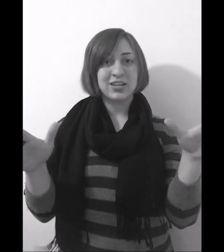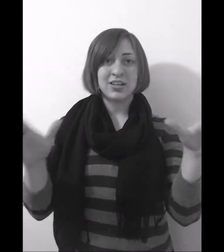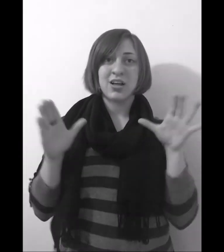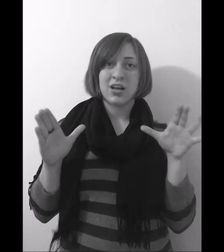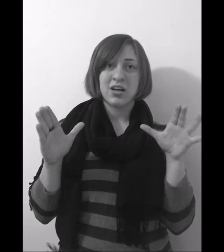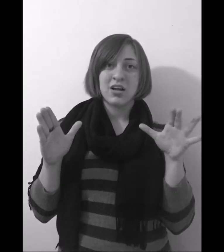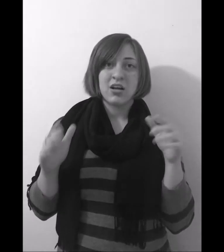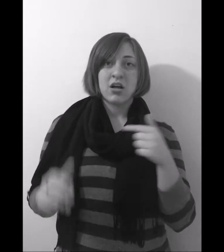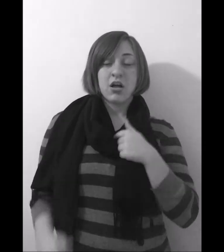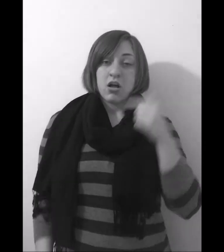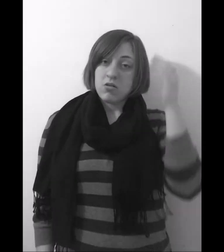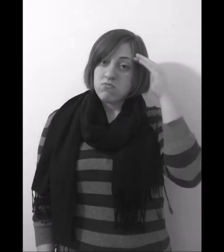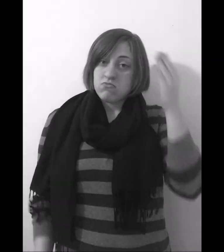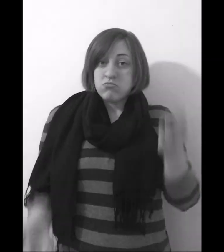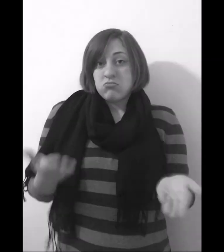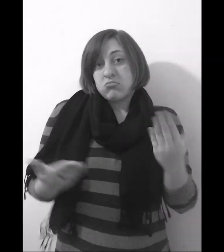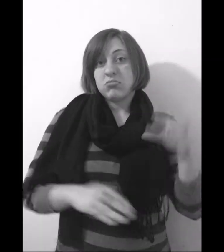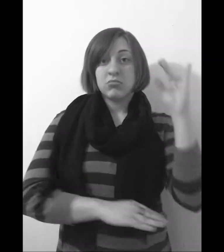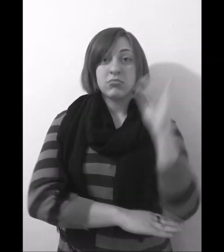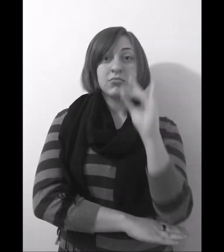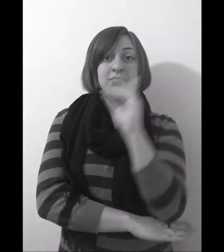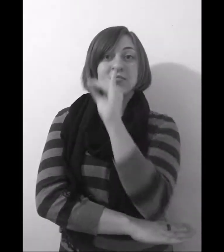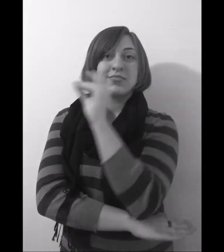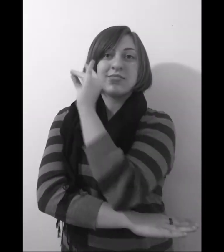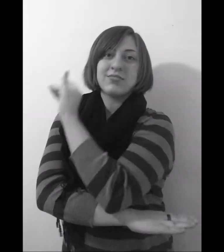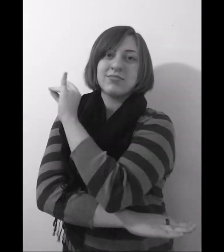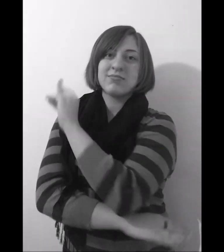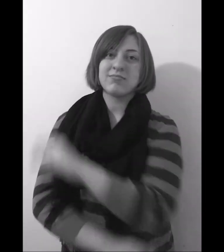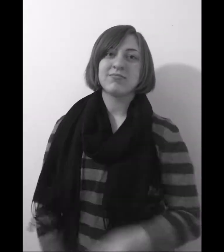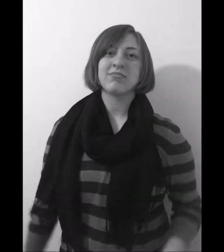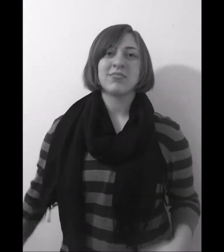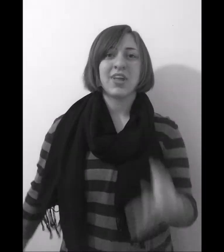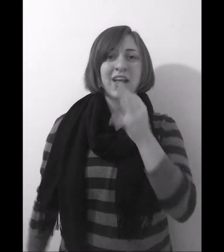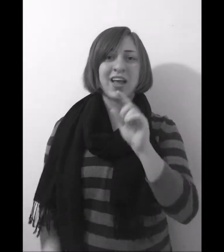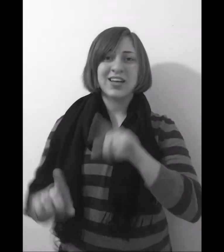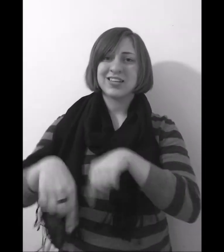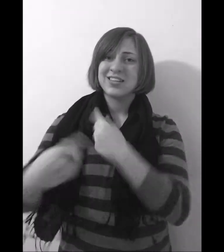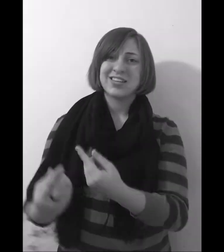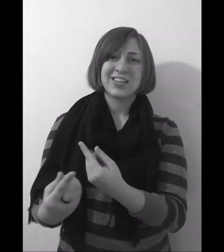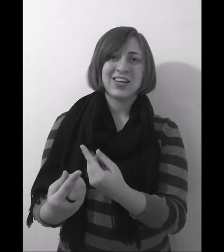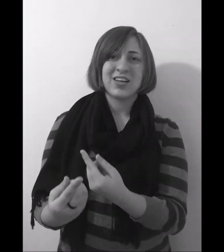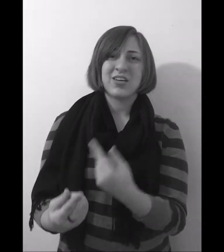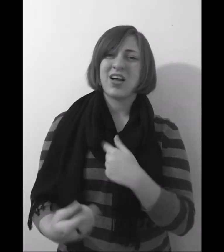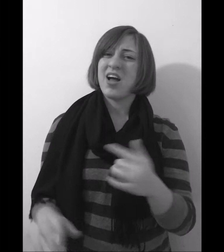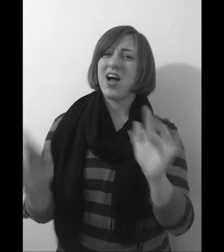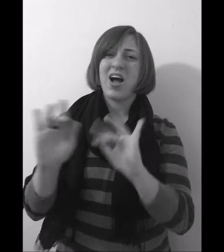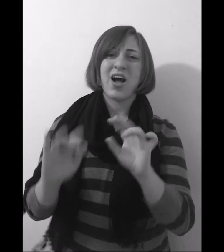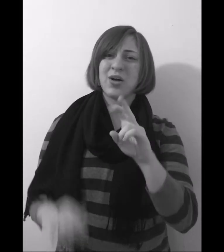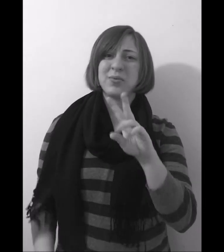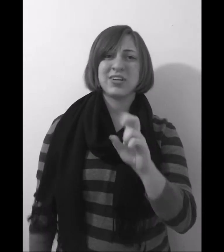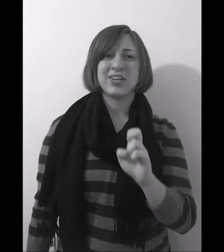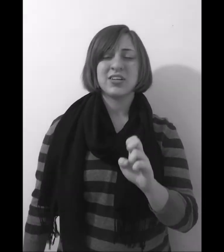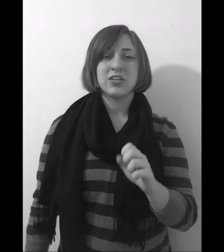its arms are short, so I suspect that it's a kind of kangaroo. And since it came, I pity Eve,